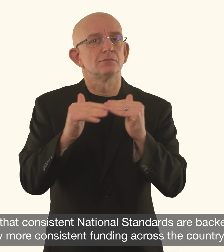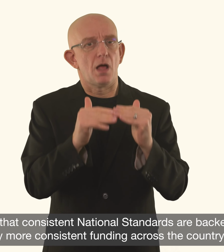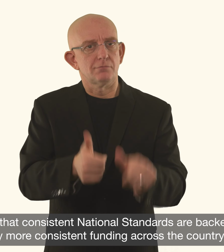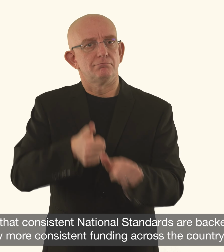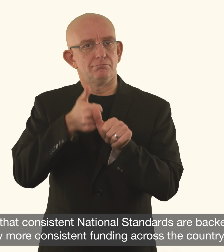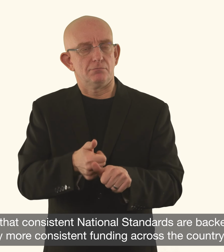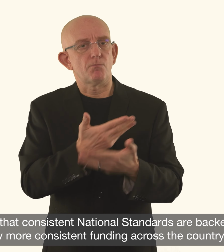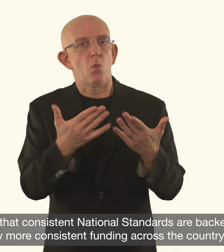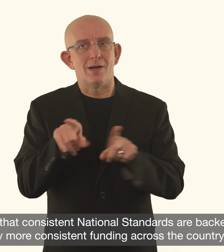funding across the country.